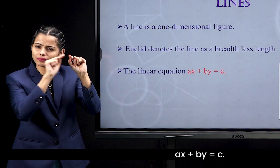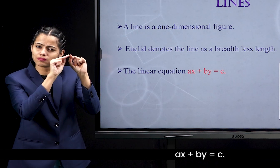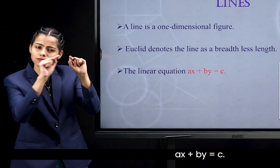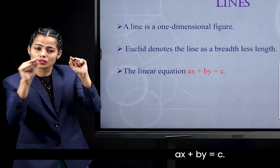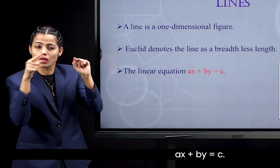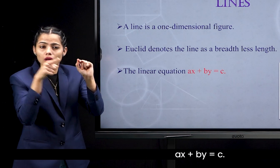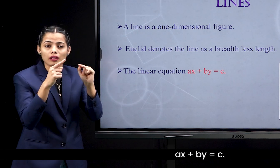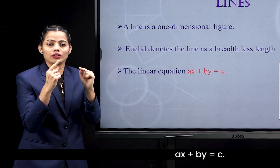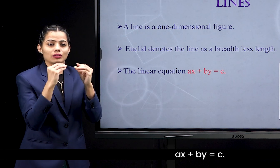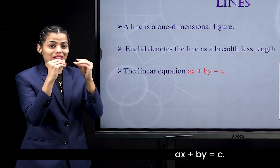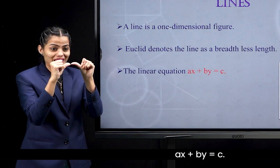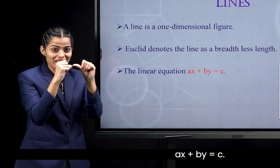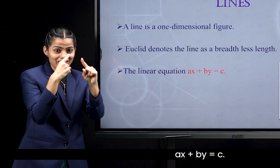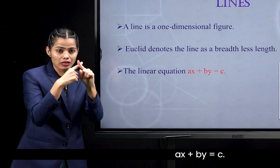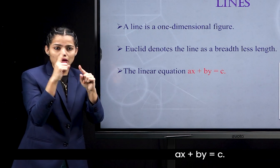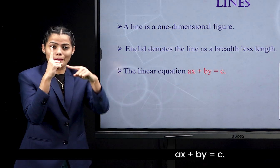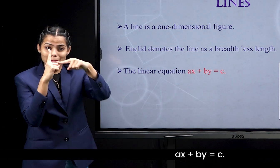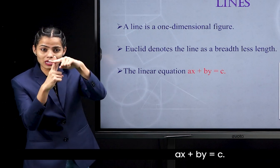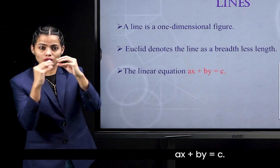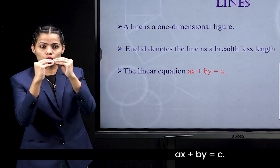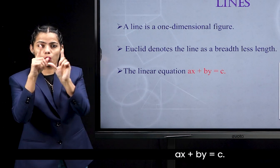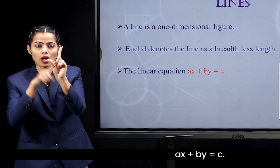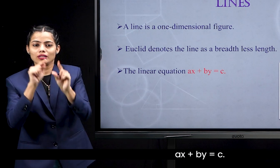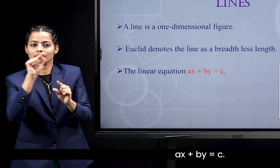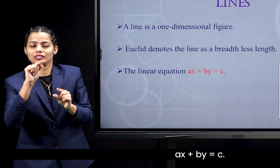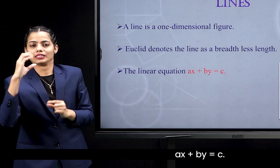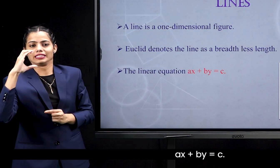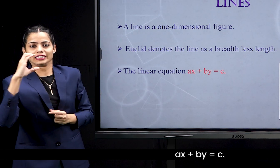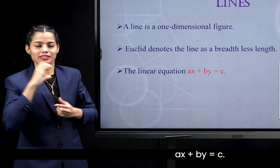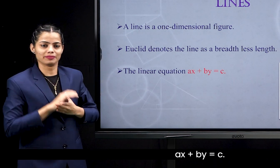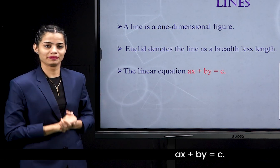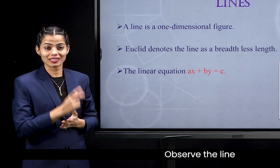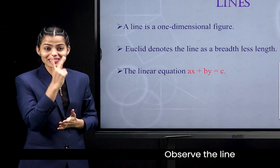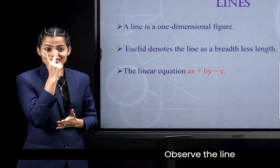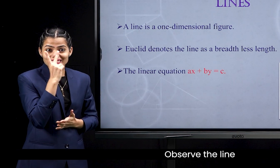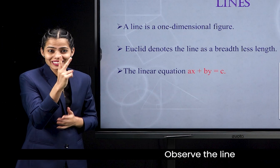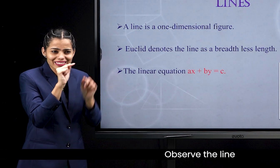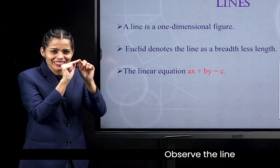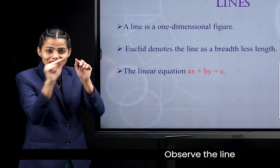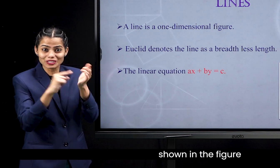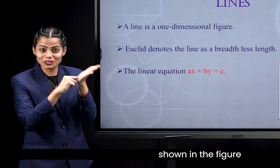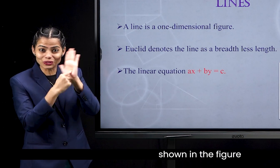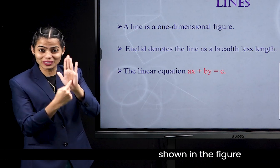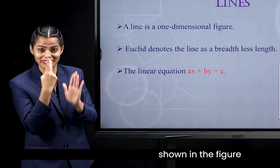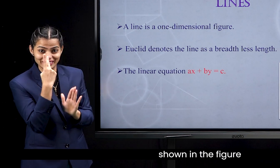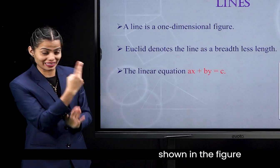by is equal to c. Observe the line shown in the